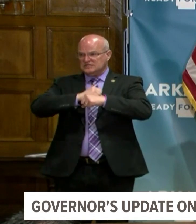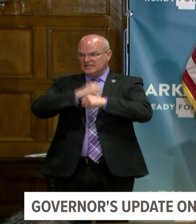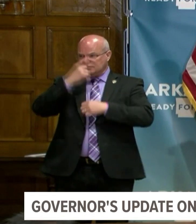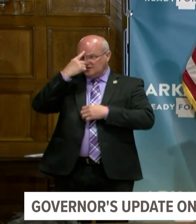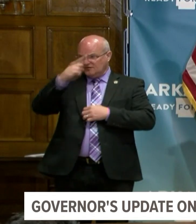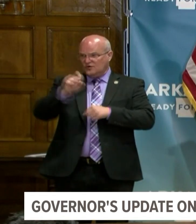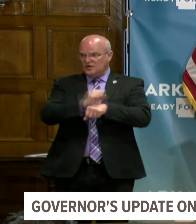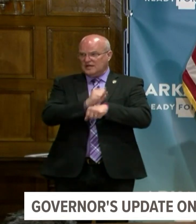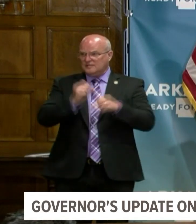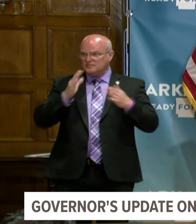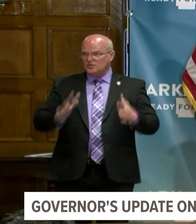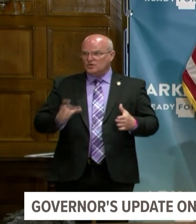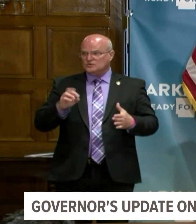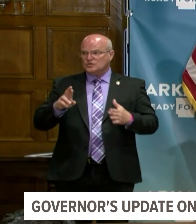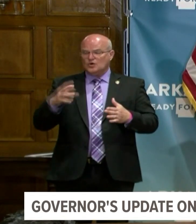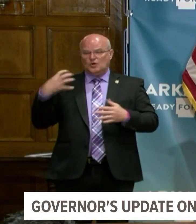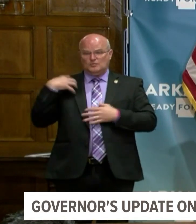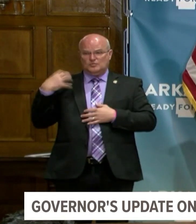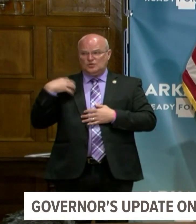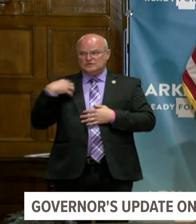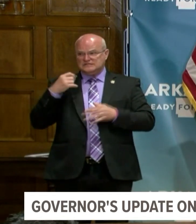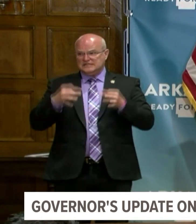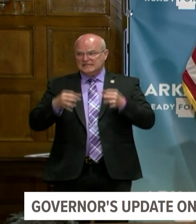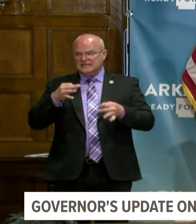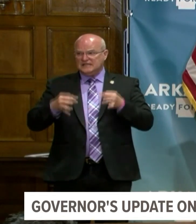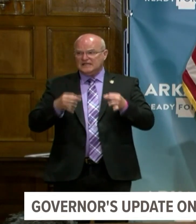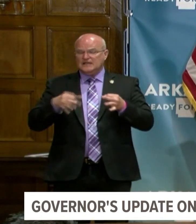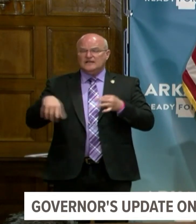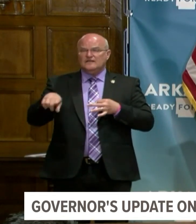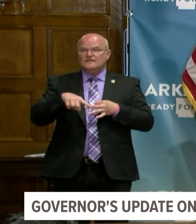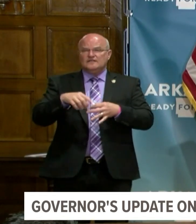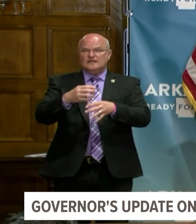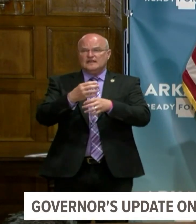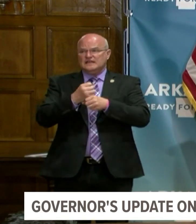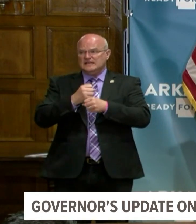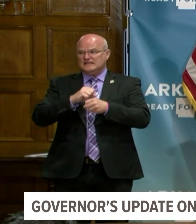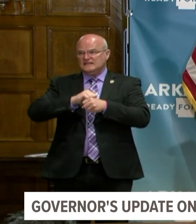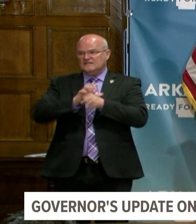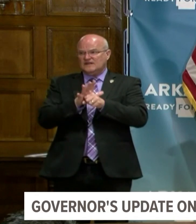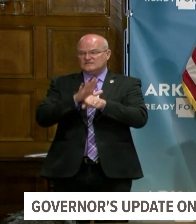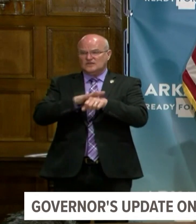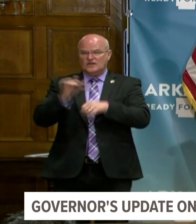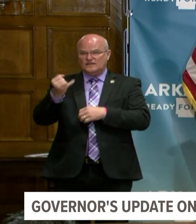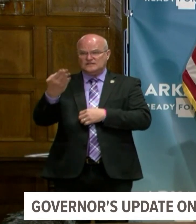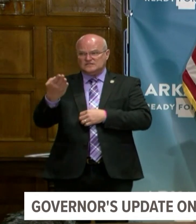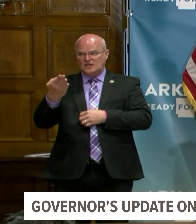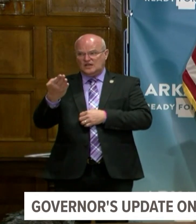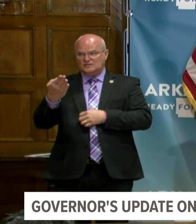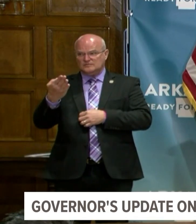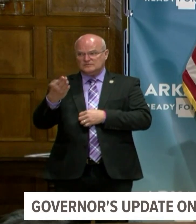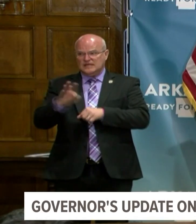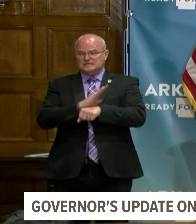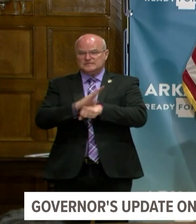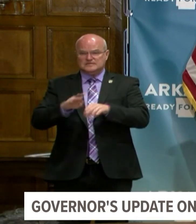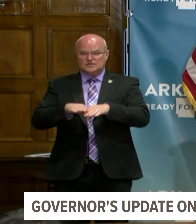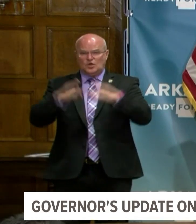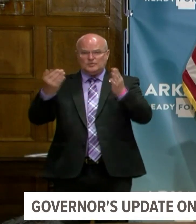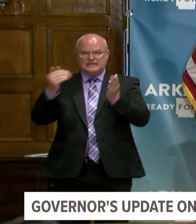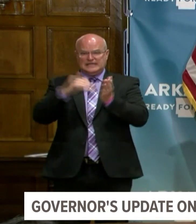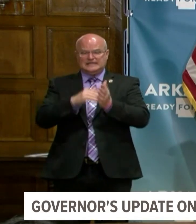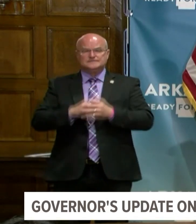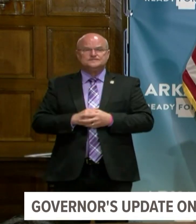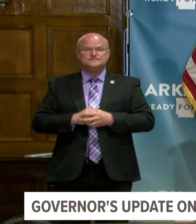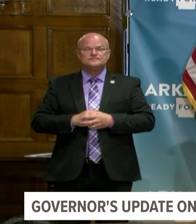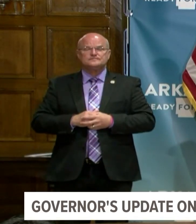Protections for employees or employers if they get the virus on the job as businesses open up